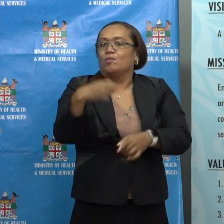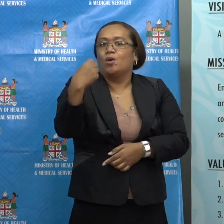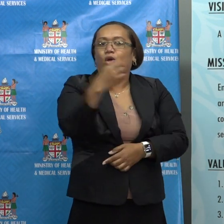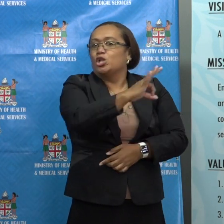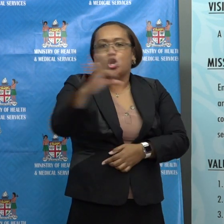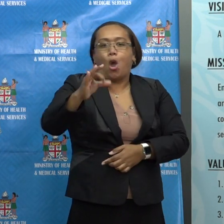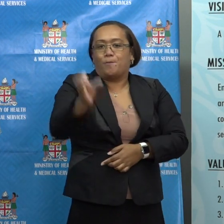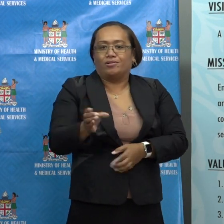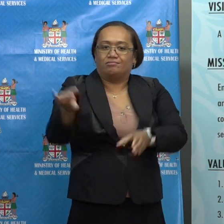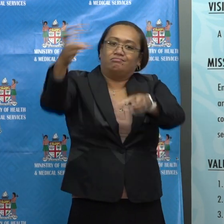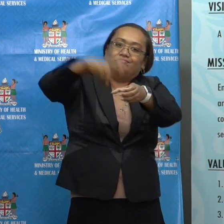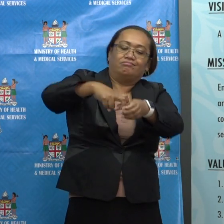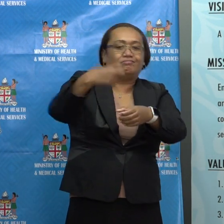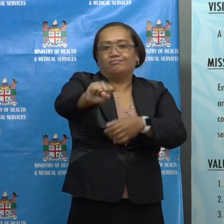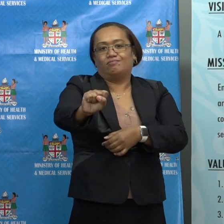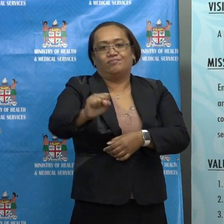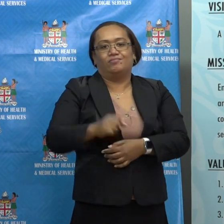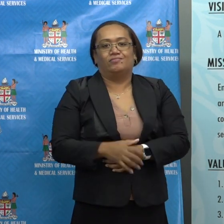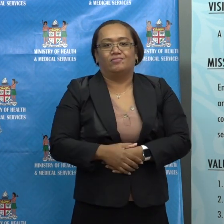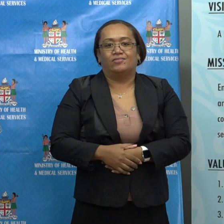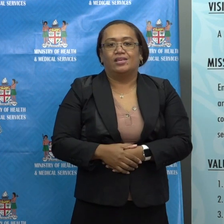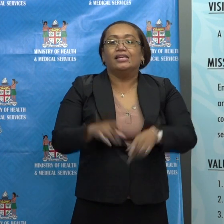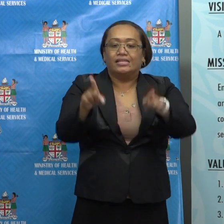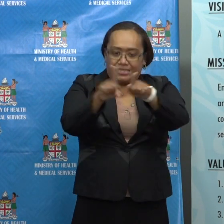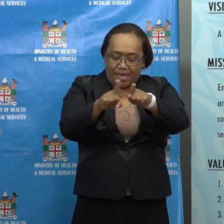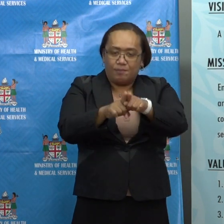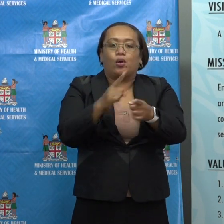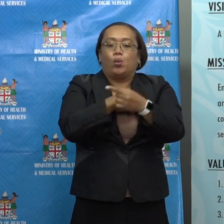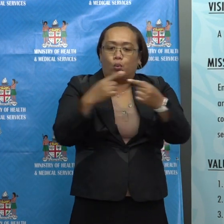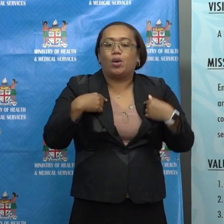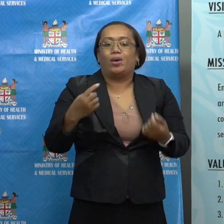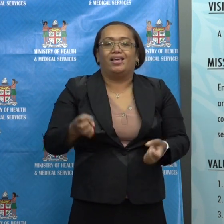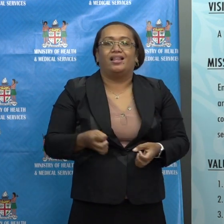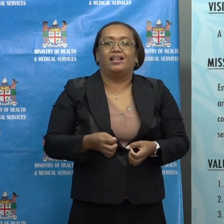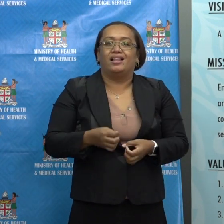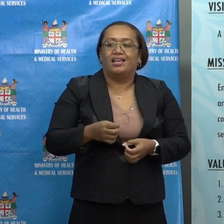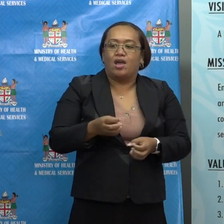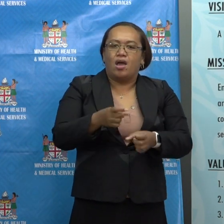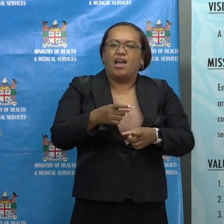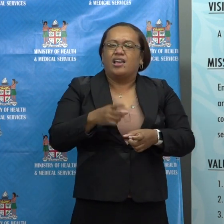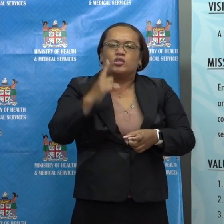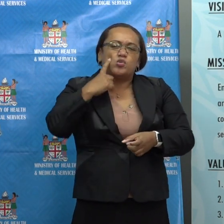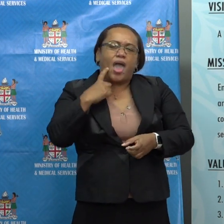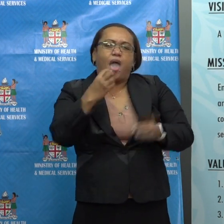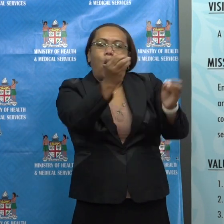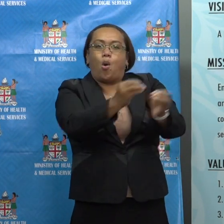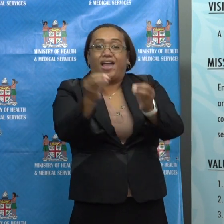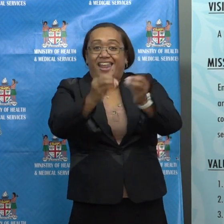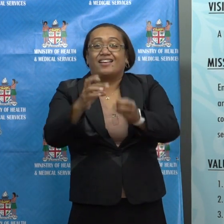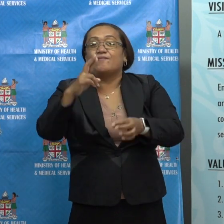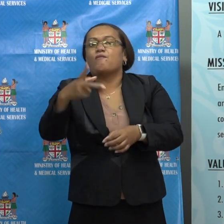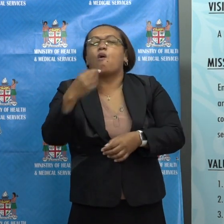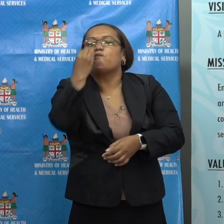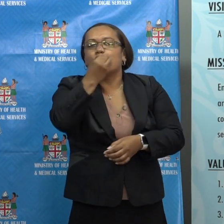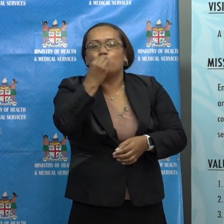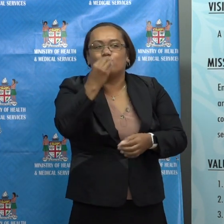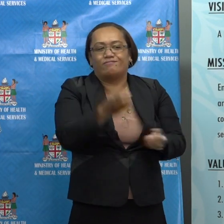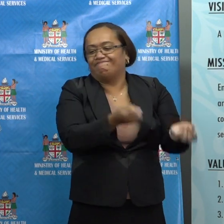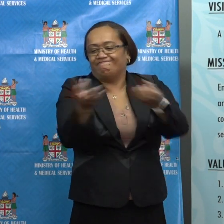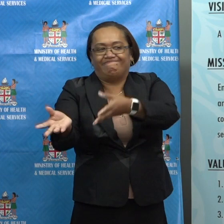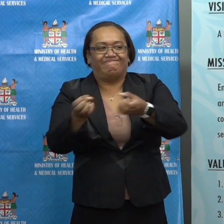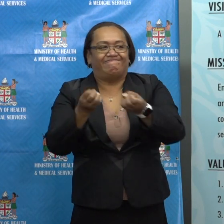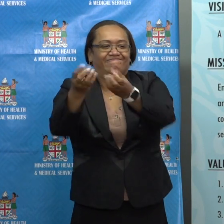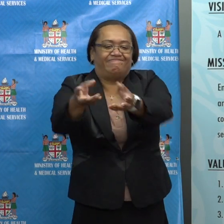Agriculture Marketing Authority arrangements to get food and produce into respective containment zones. At